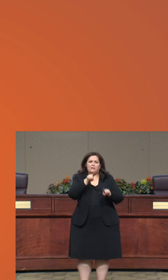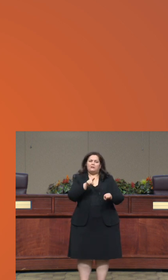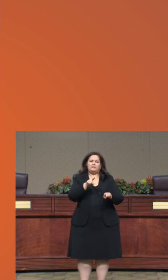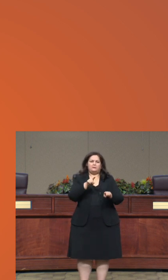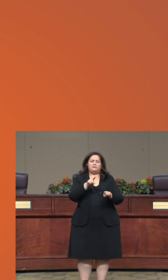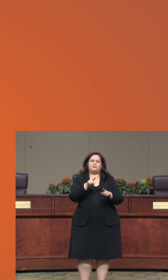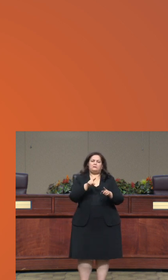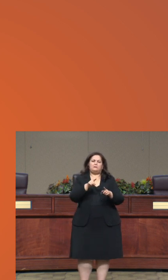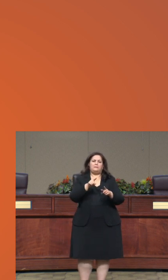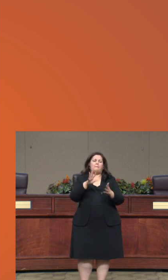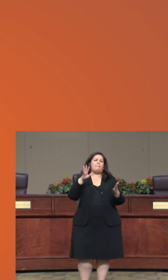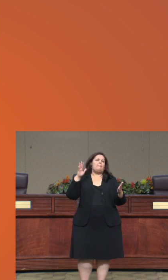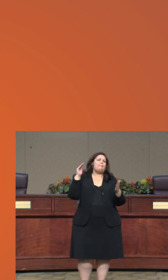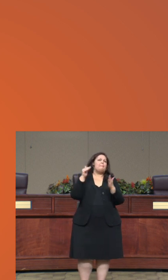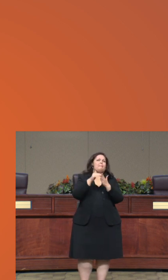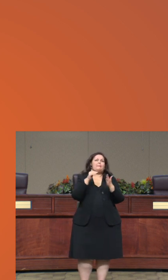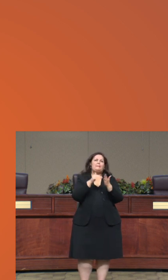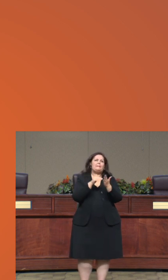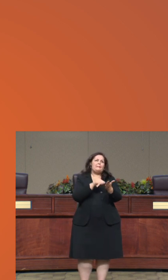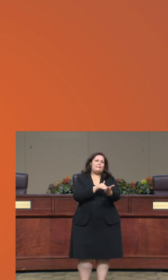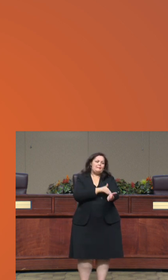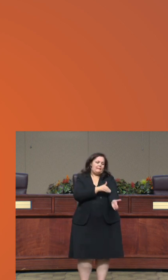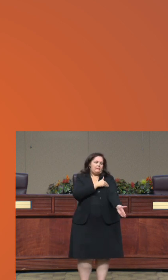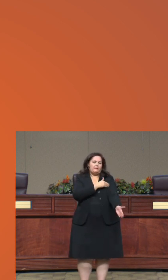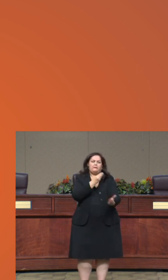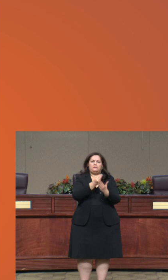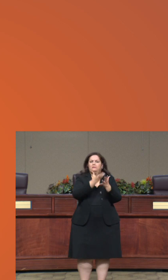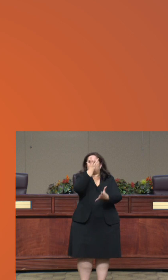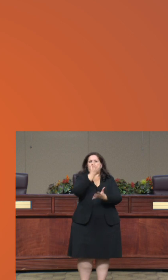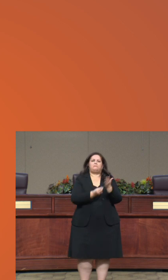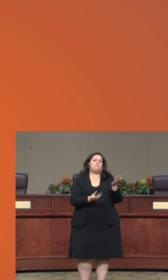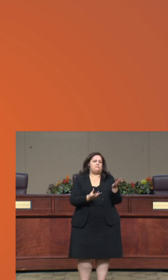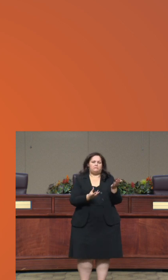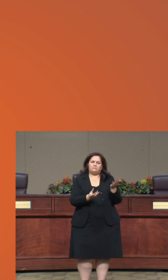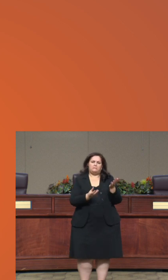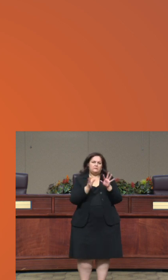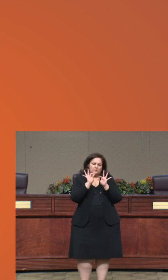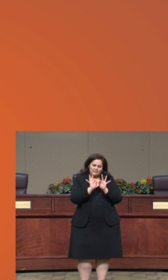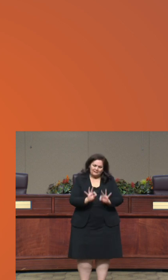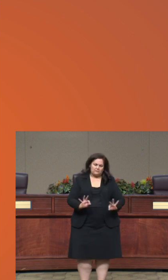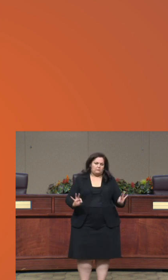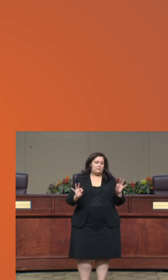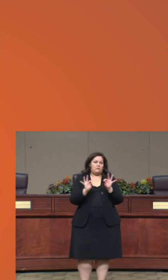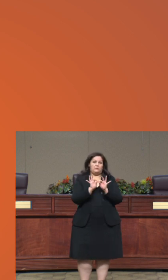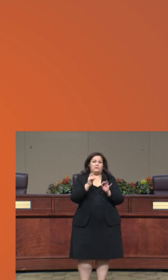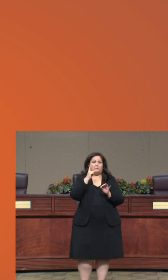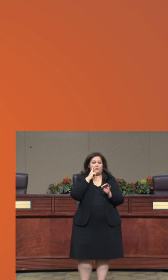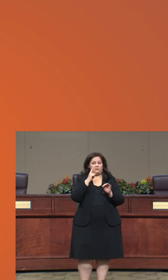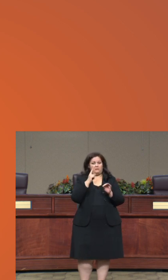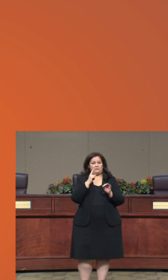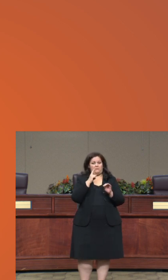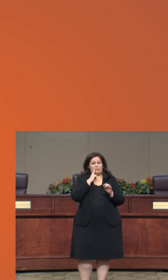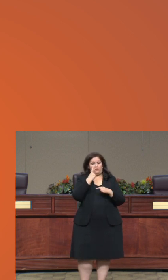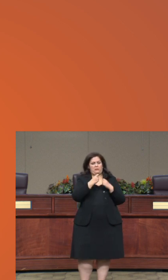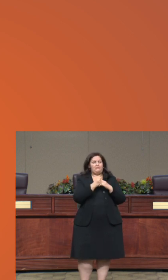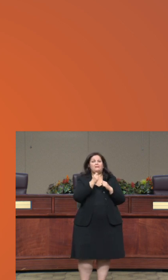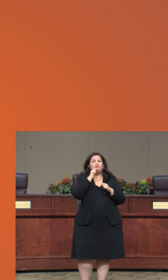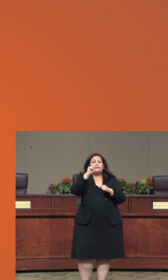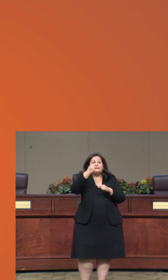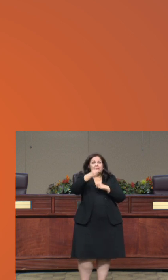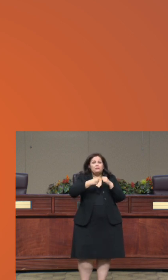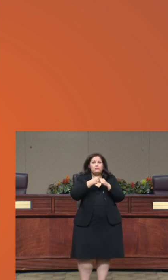impact on our community over the decade that it will be used to make